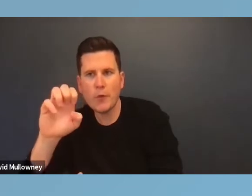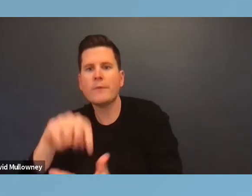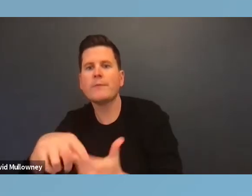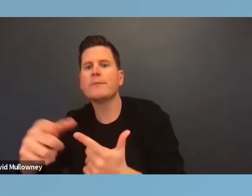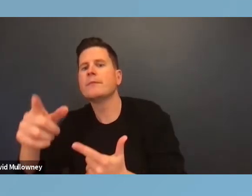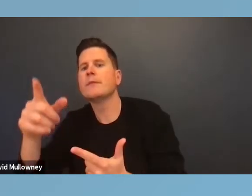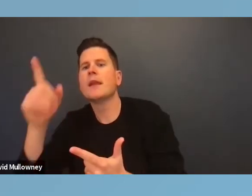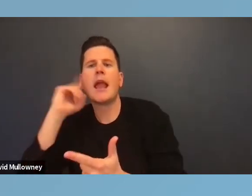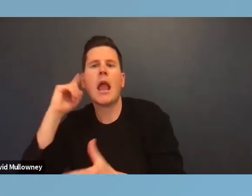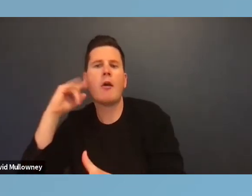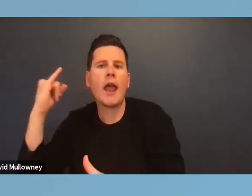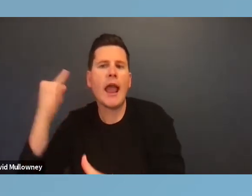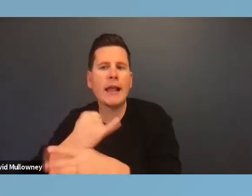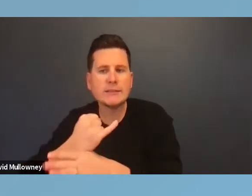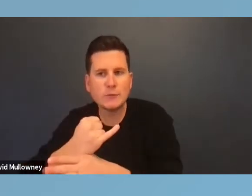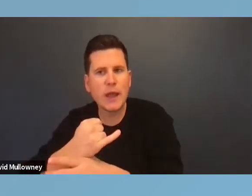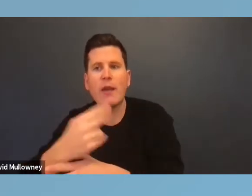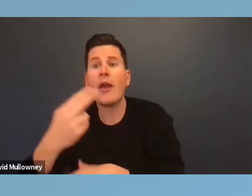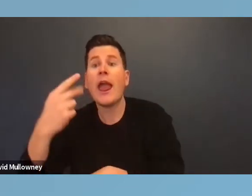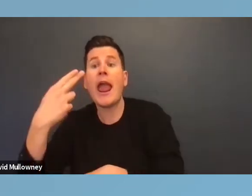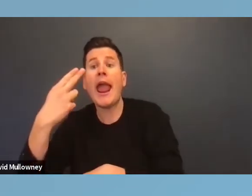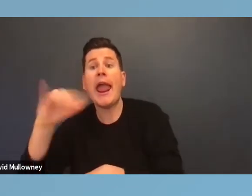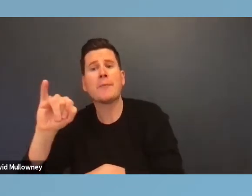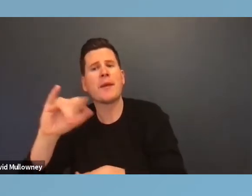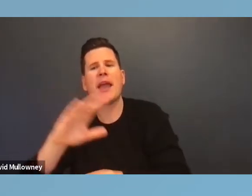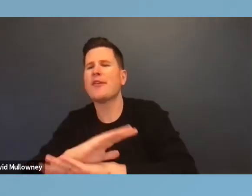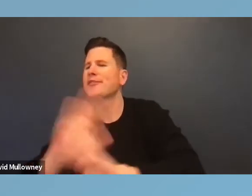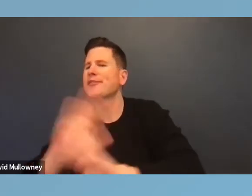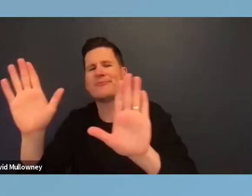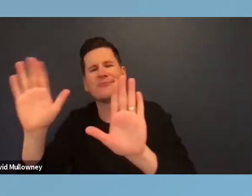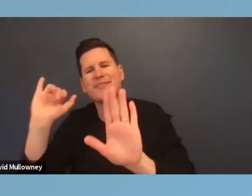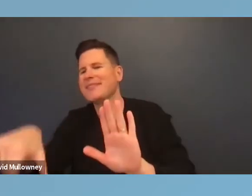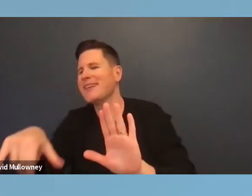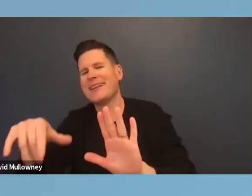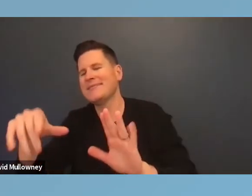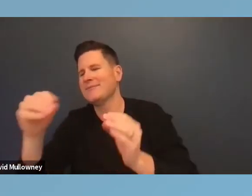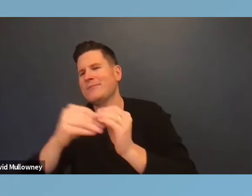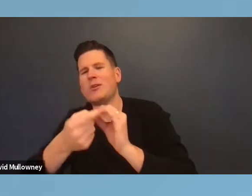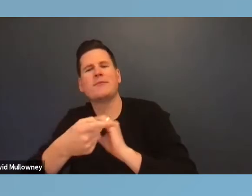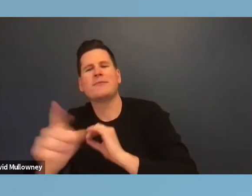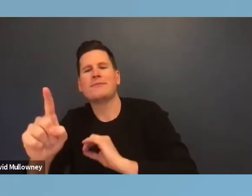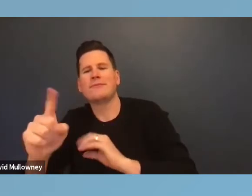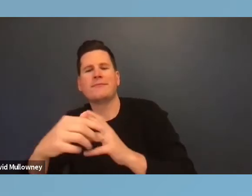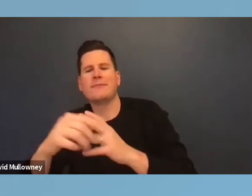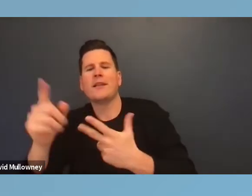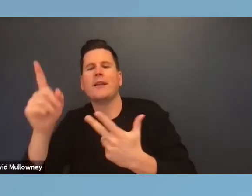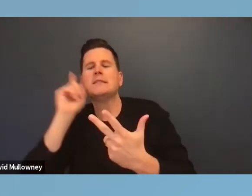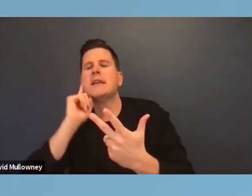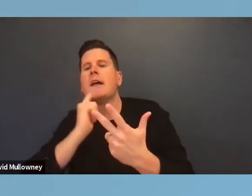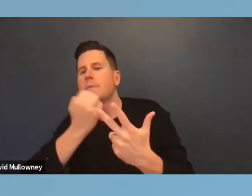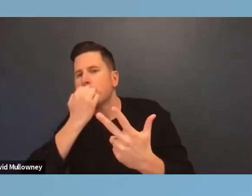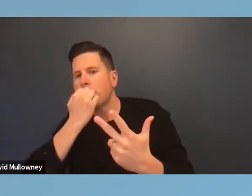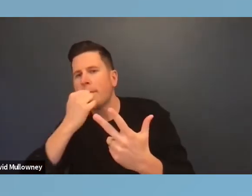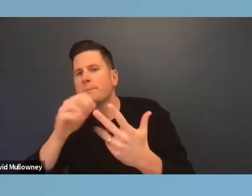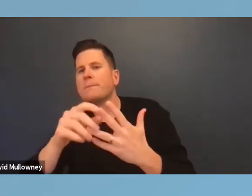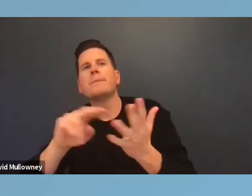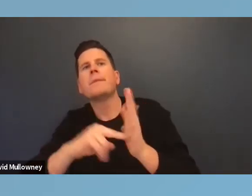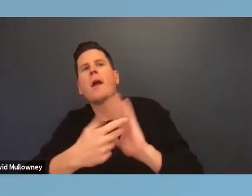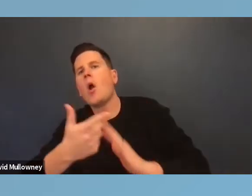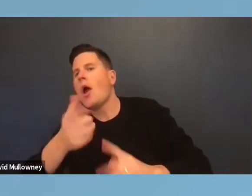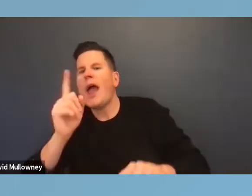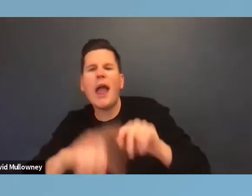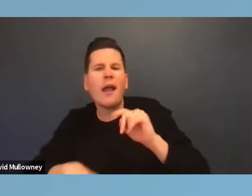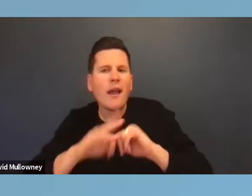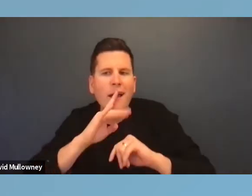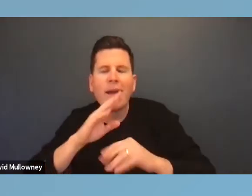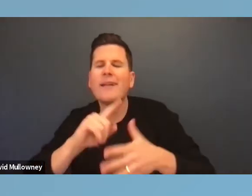us deaf mute, hearing impaired. That's an old term that shouldn't be used. It's offensive. And deaf and